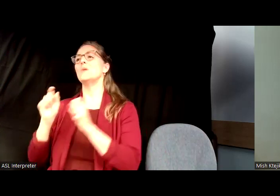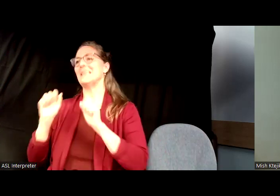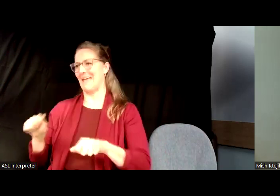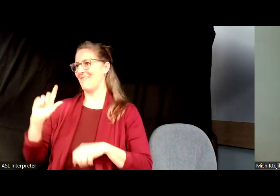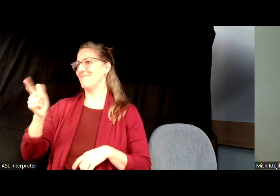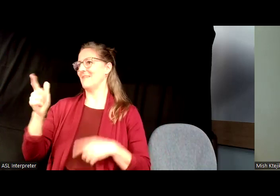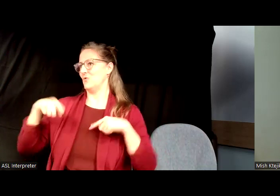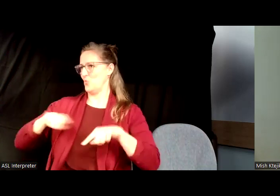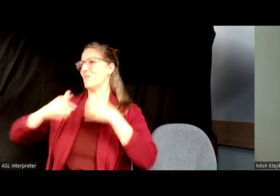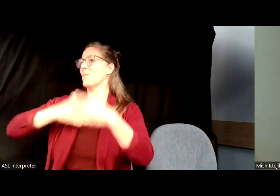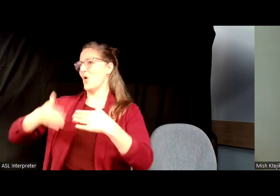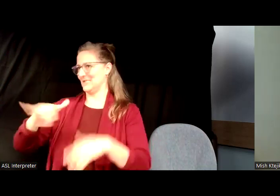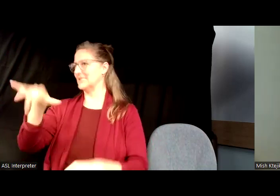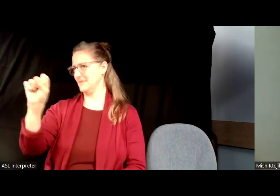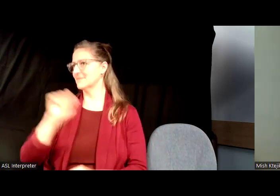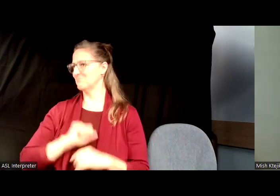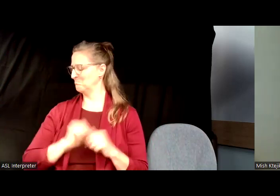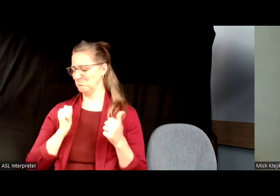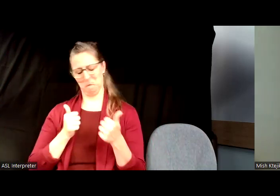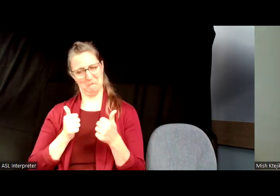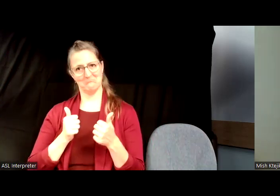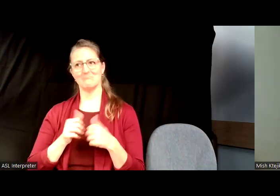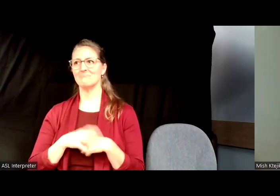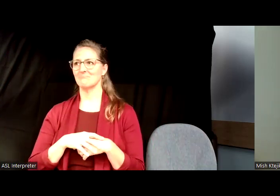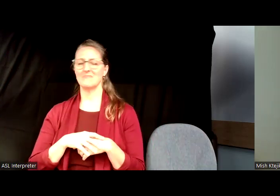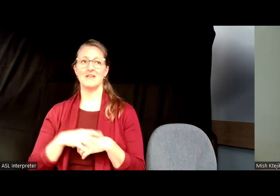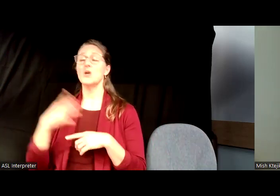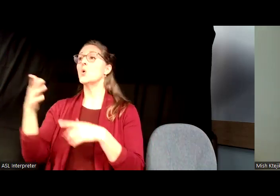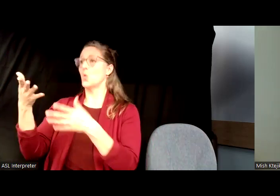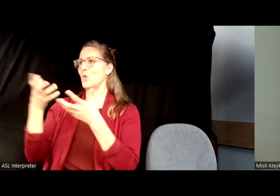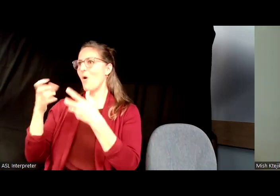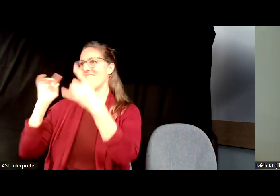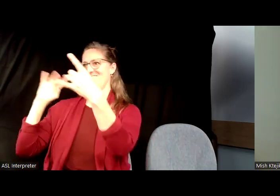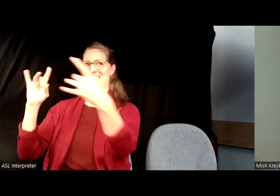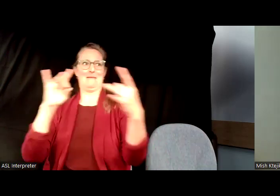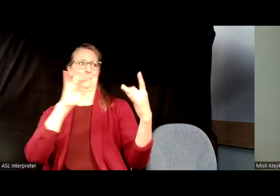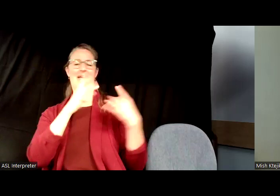So we're good to go. Especially to get feedback, I think that's a good point.